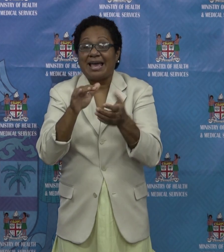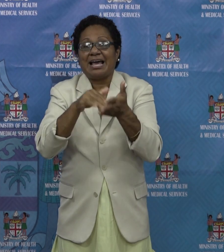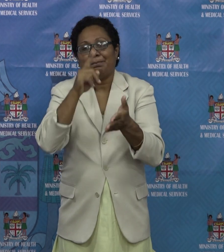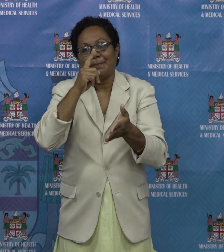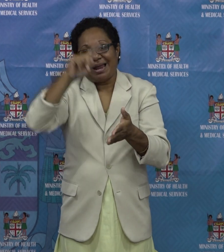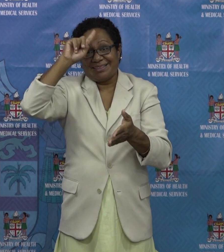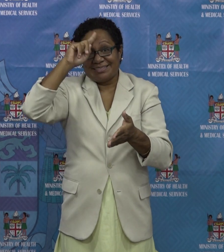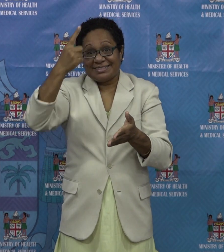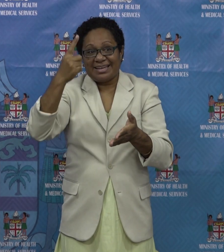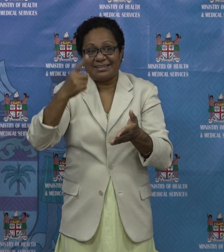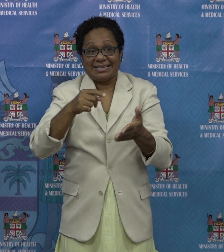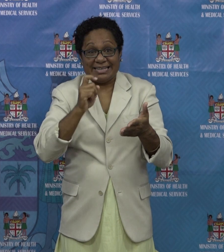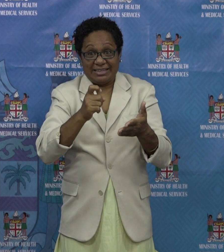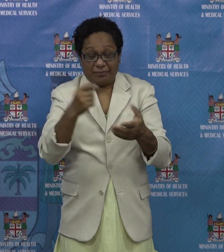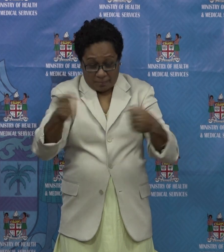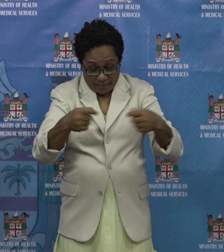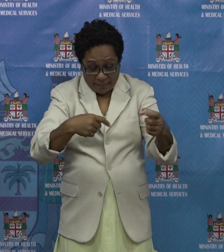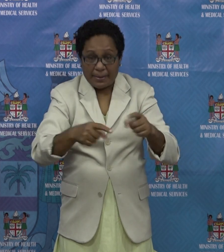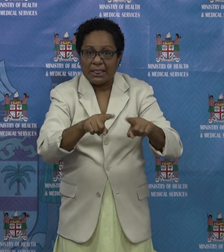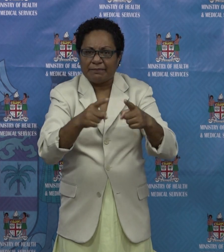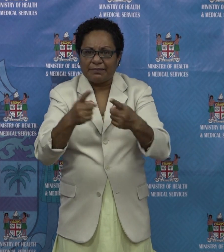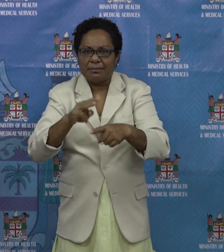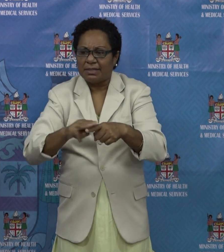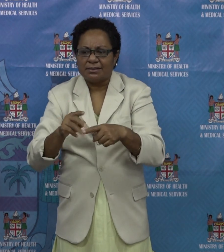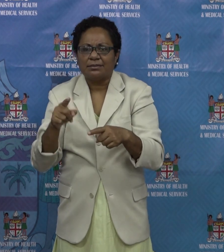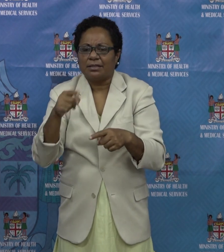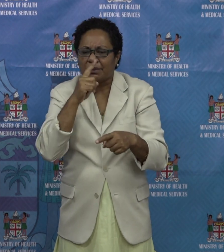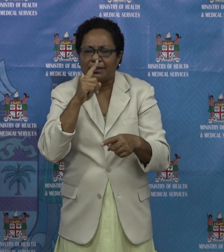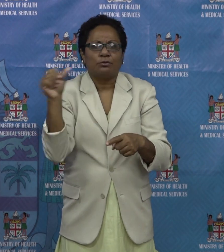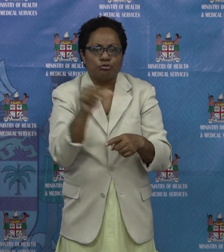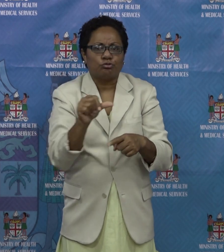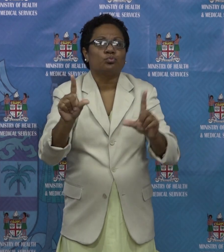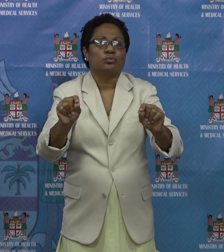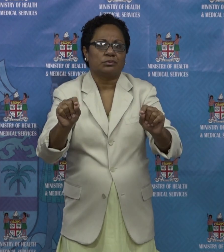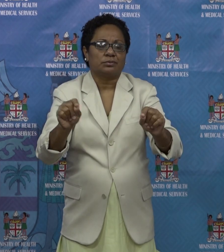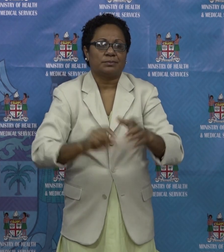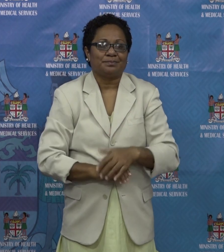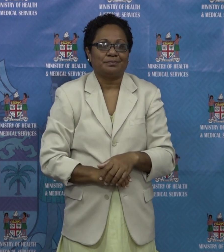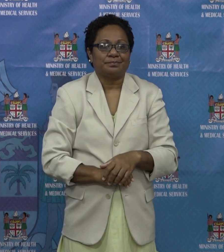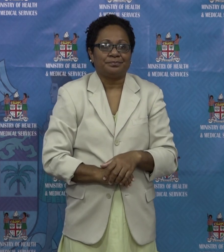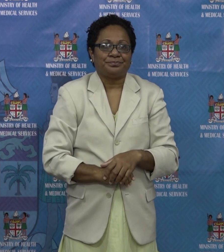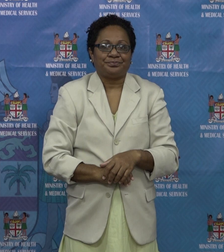now calling it out in the community. Minaka. Yep. Thank you.